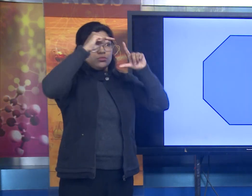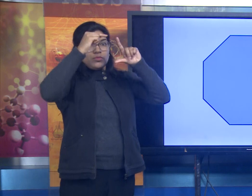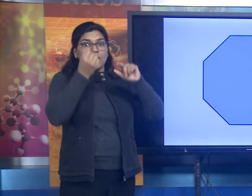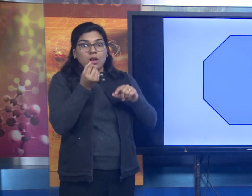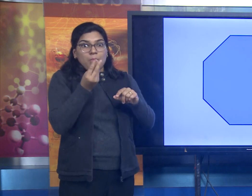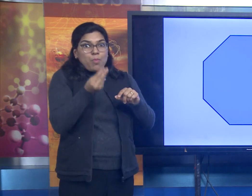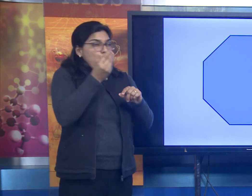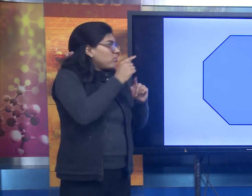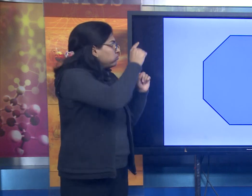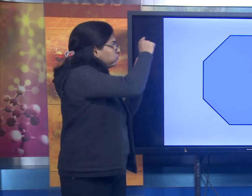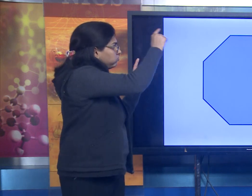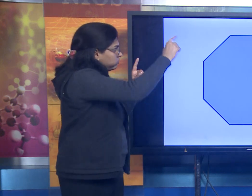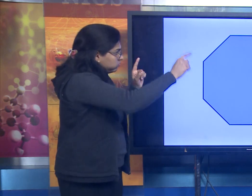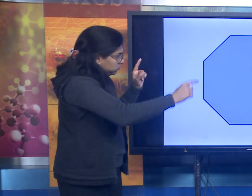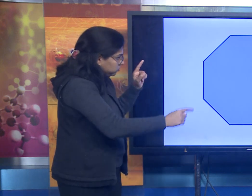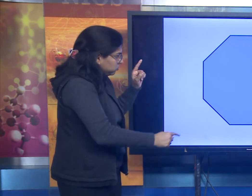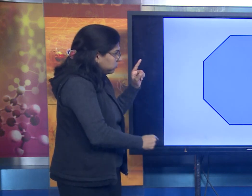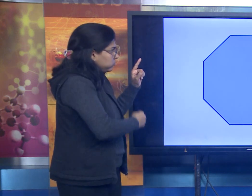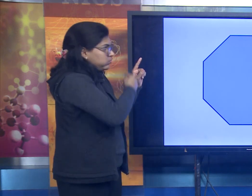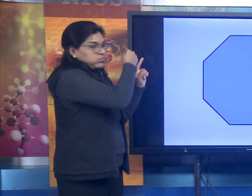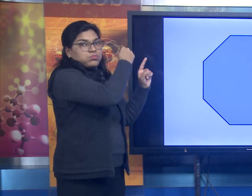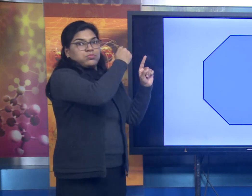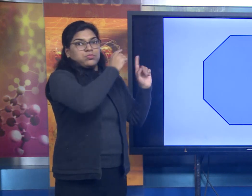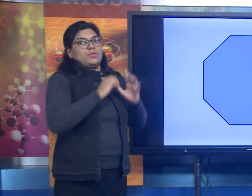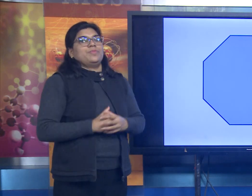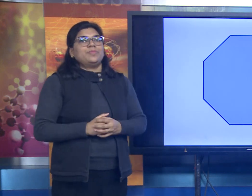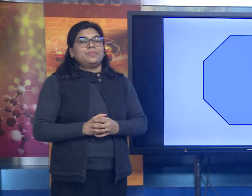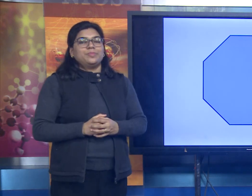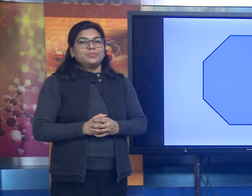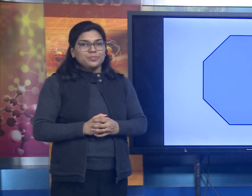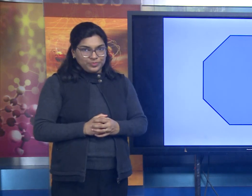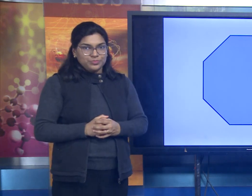And see, this image has some more lines if you count the lines.